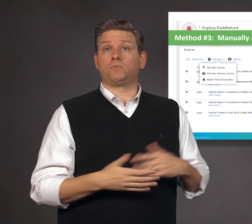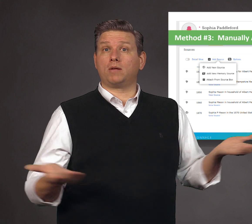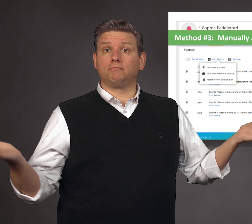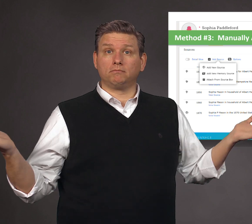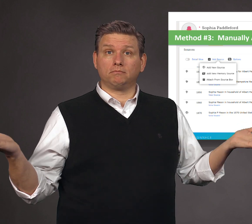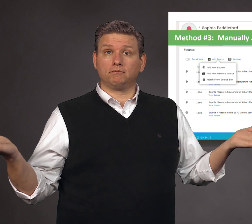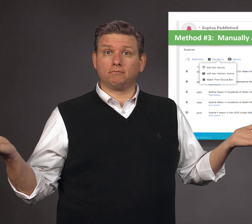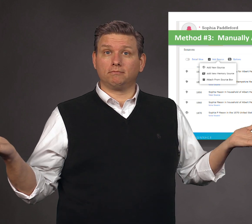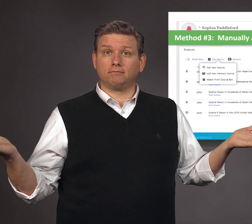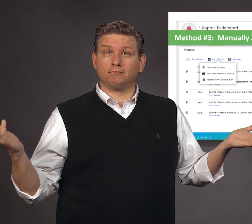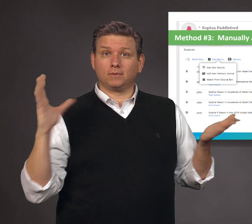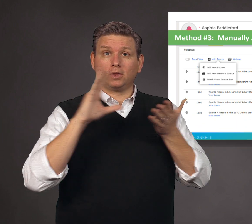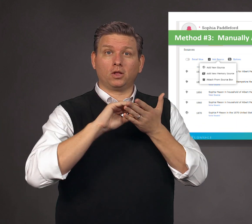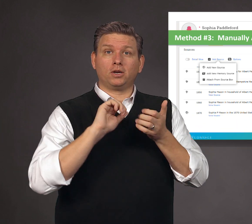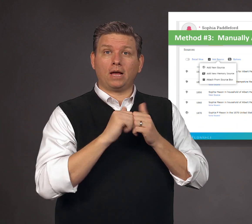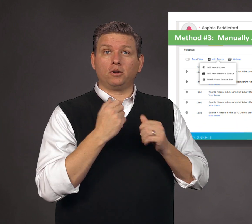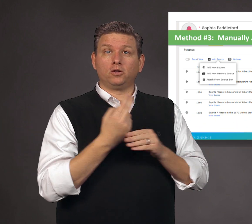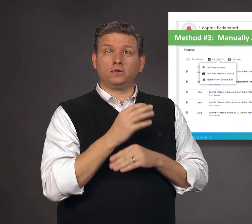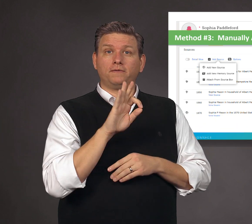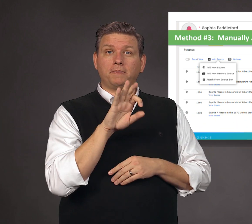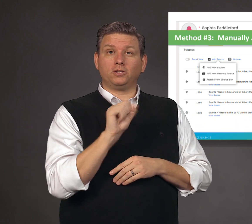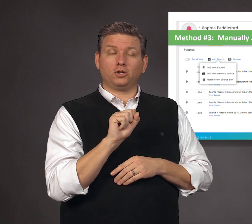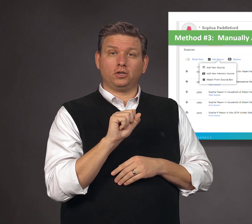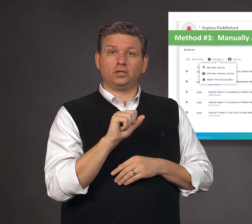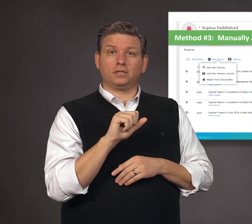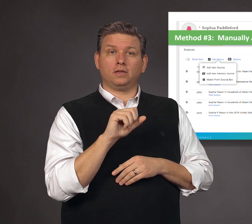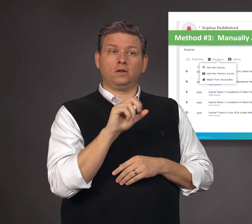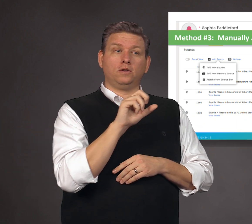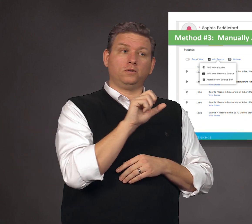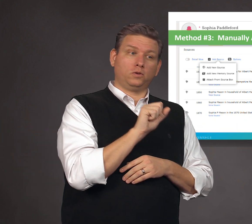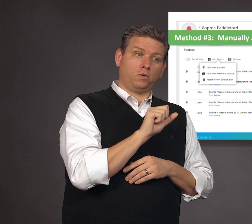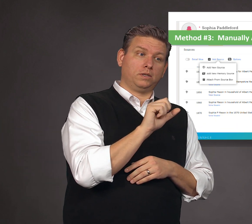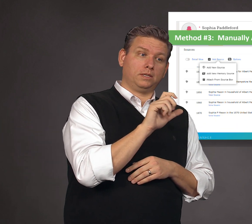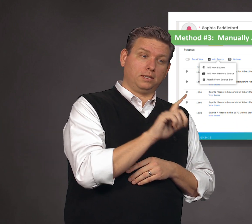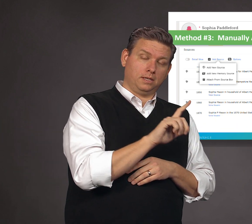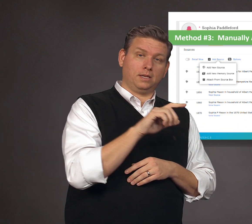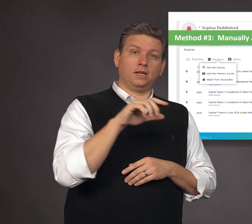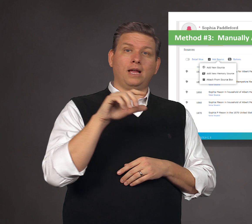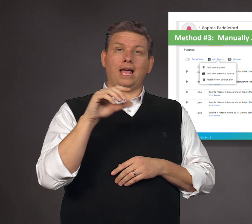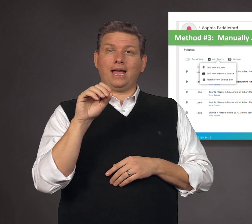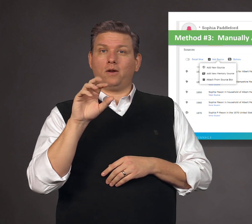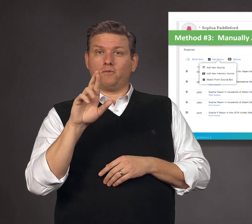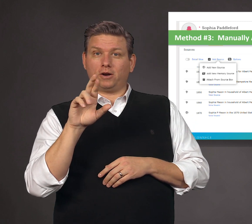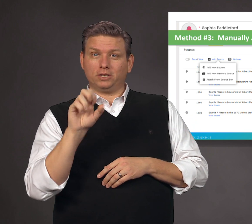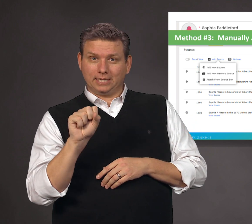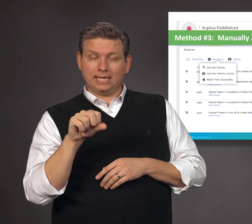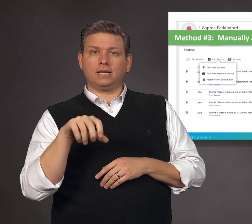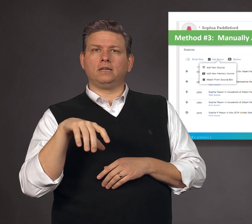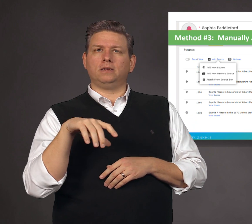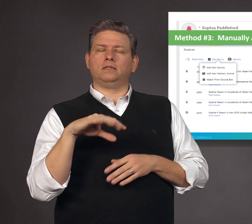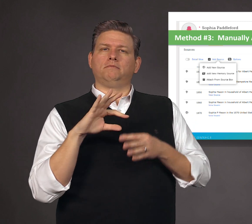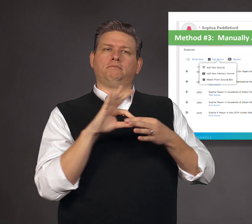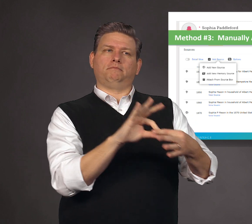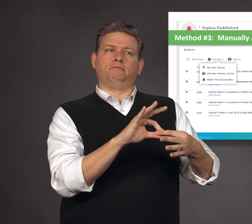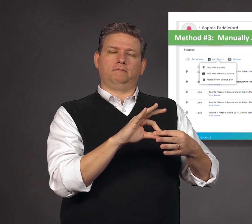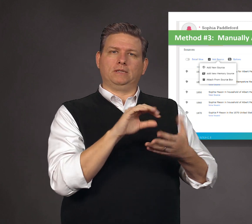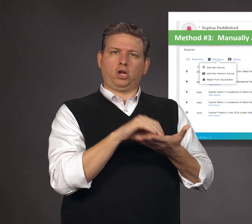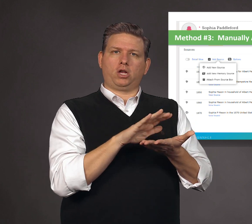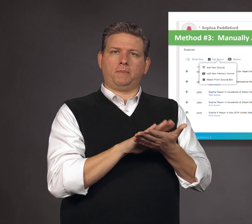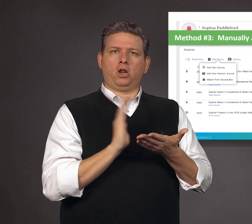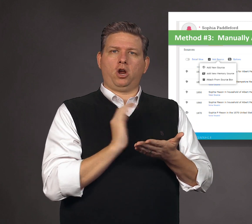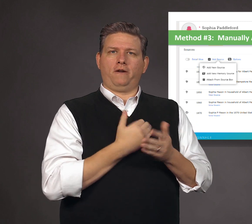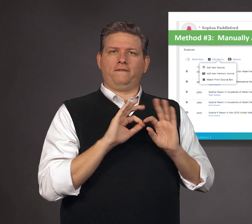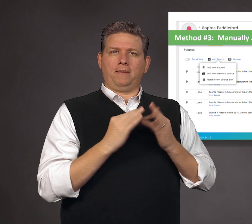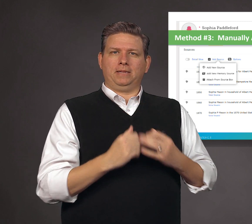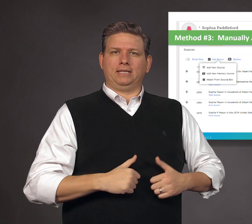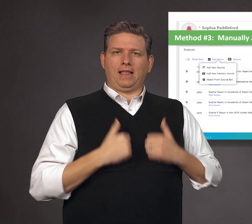Okay, we have learned how to use FamilySearch's Source Linker and RecordSeek to help us document our ancestors' lives at FamilySearch. The